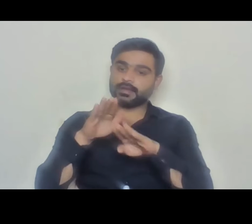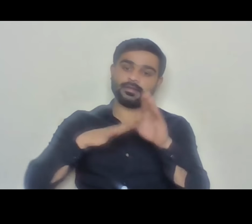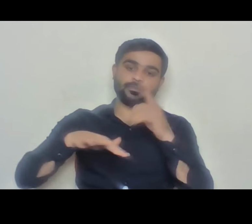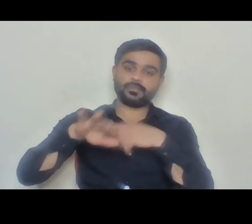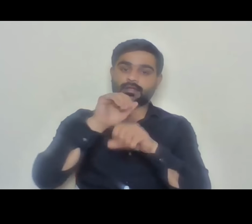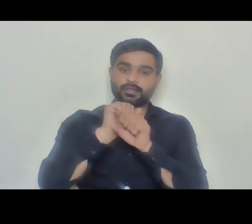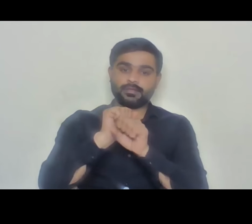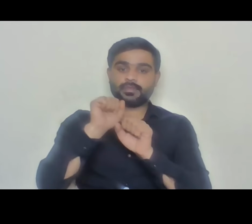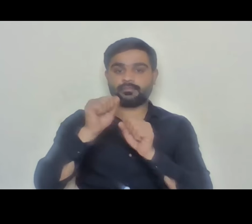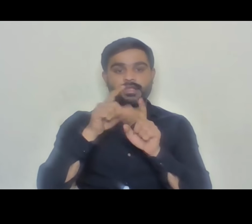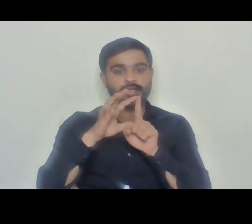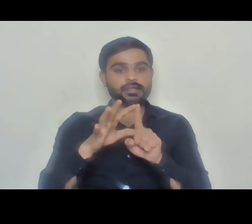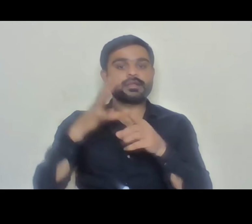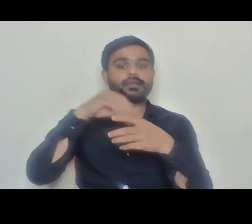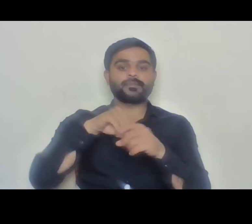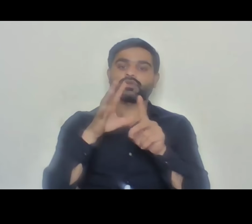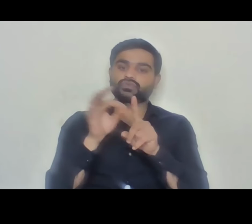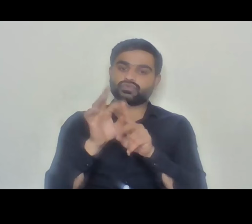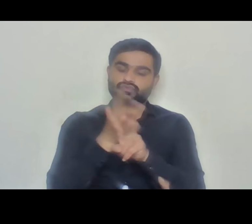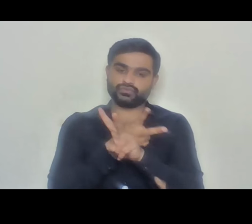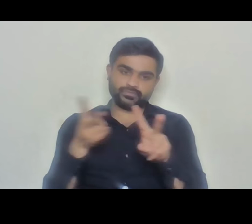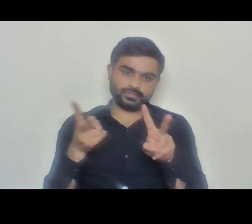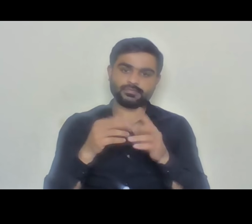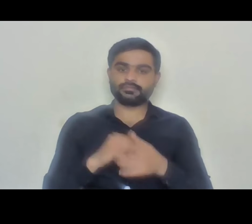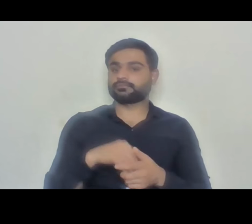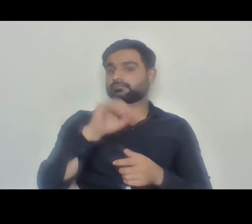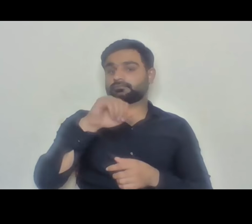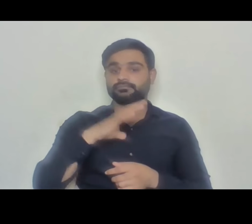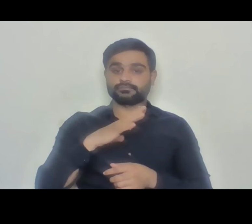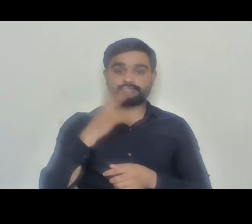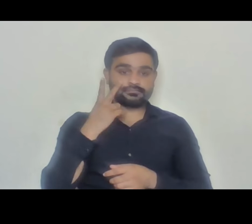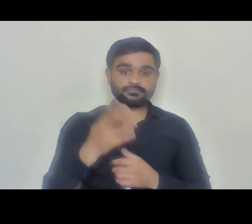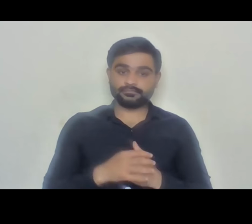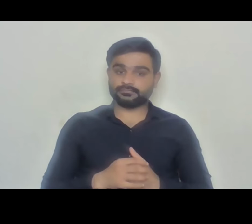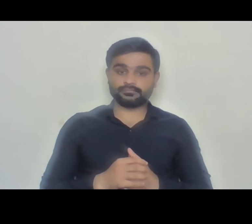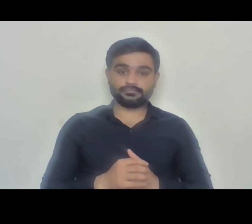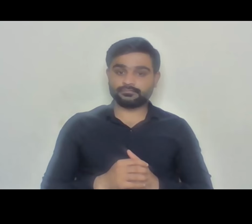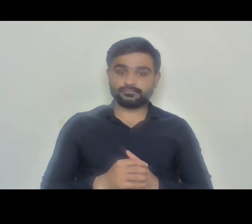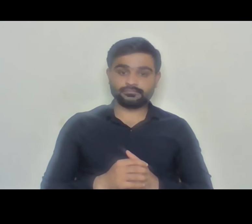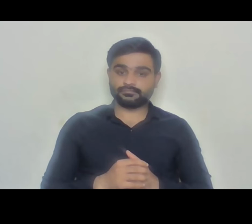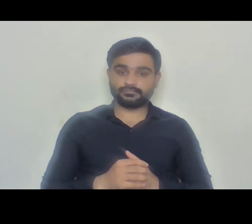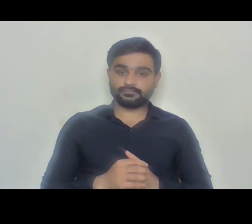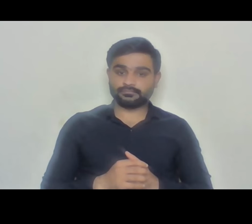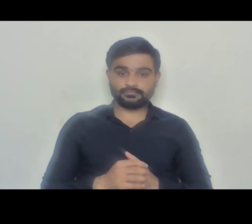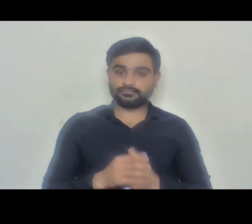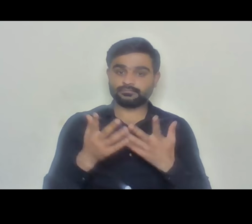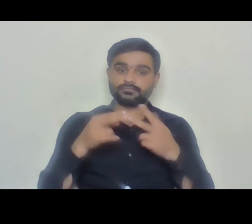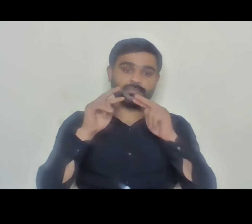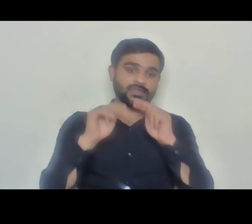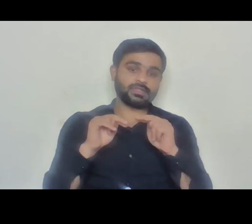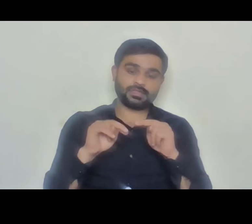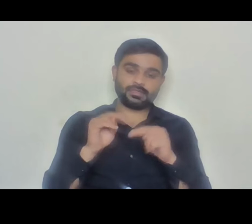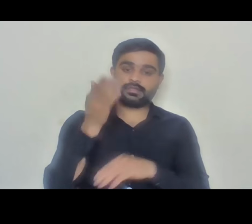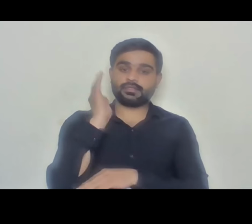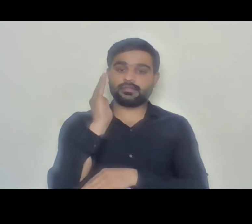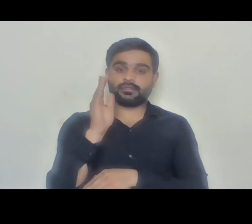on your disciplinary lens also. So yeah, I think it requires a lecture of